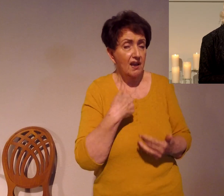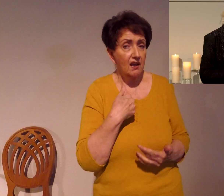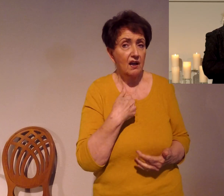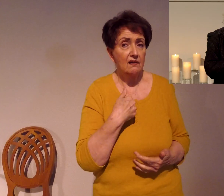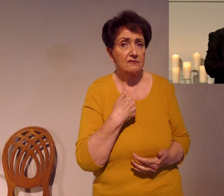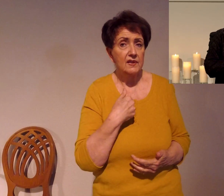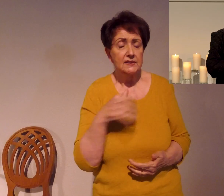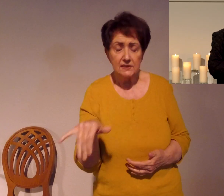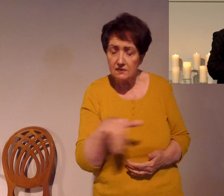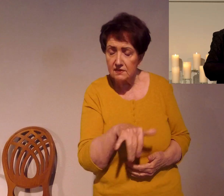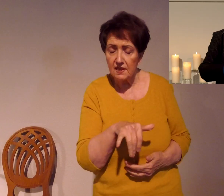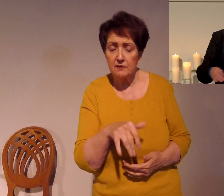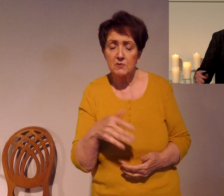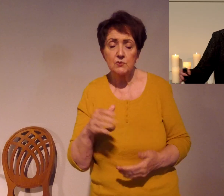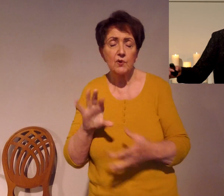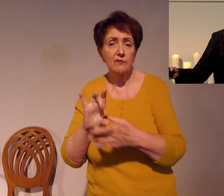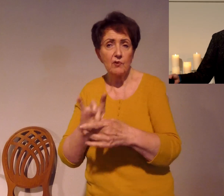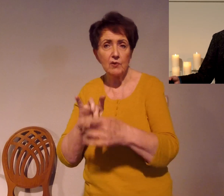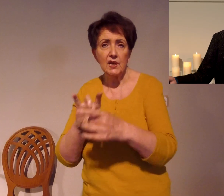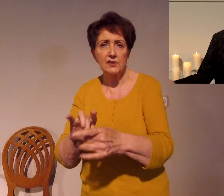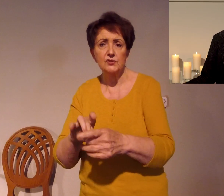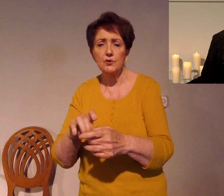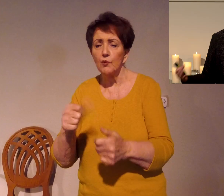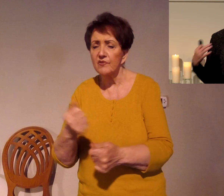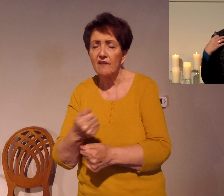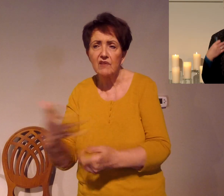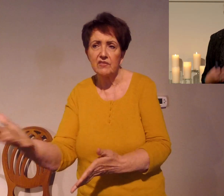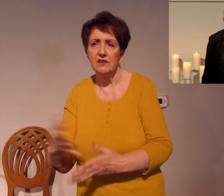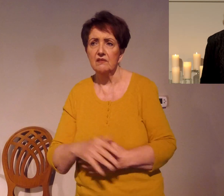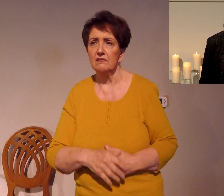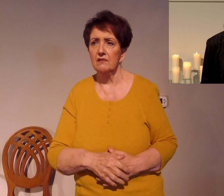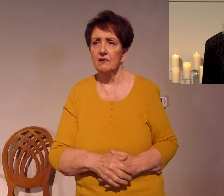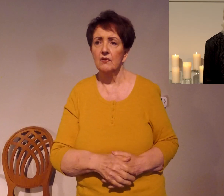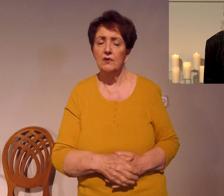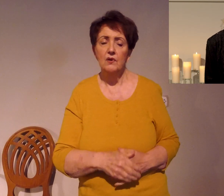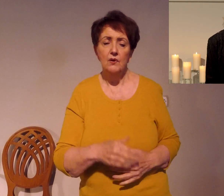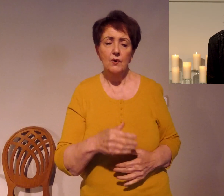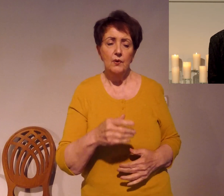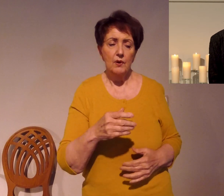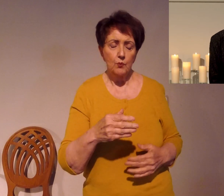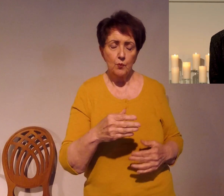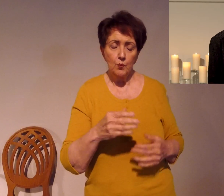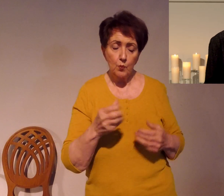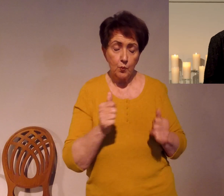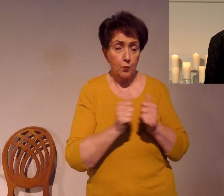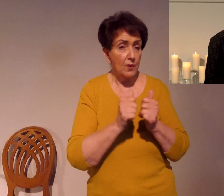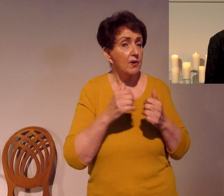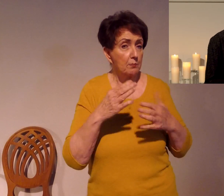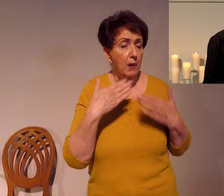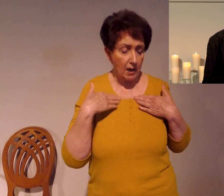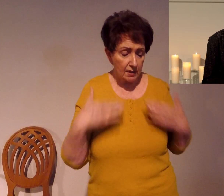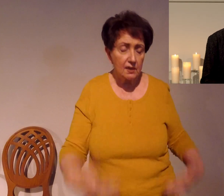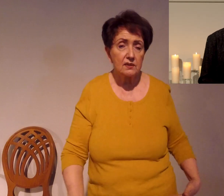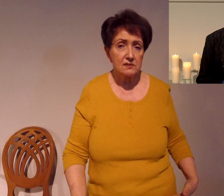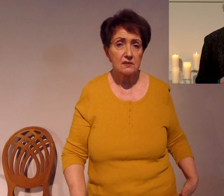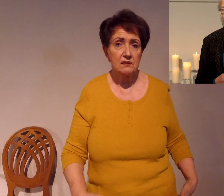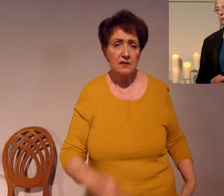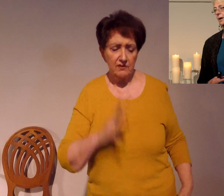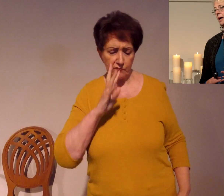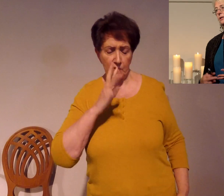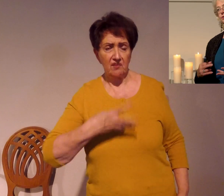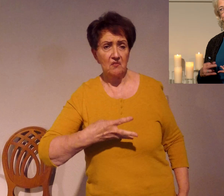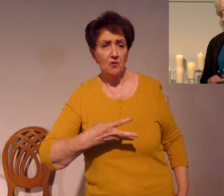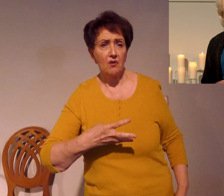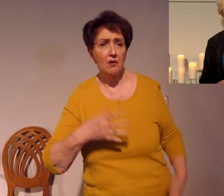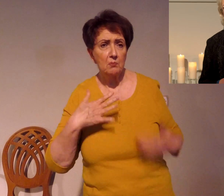just as we have a relationship with every physical thing. We have to have a relationship with our bodies. When we neglect our bodies, don't care for